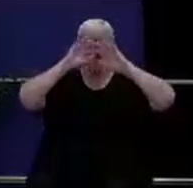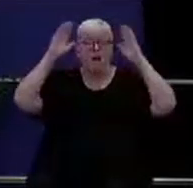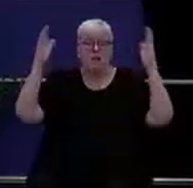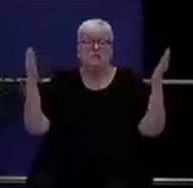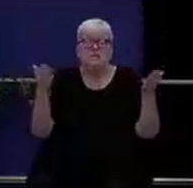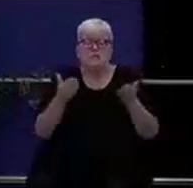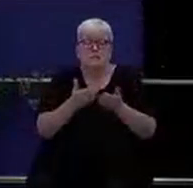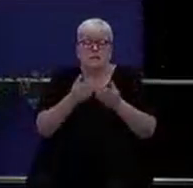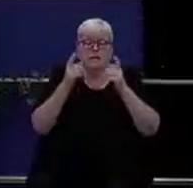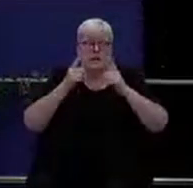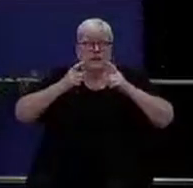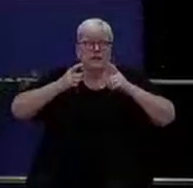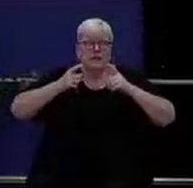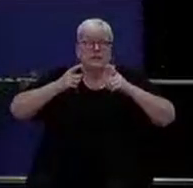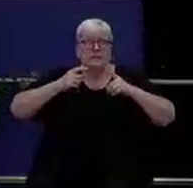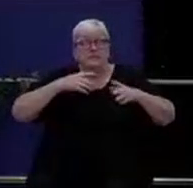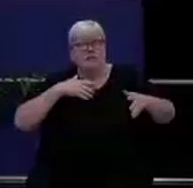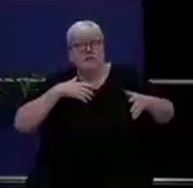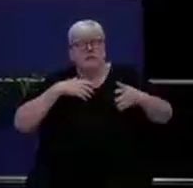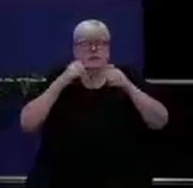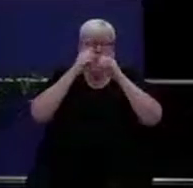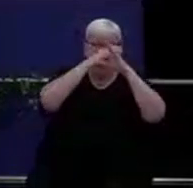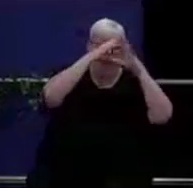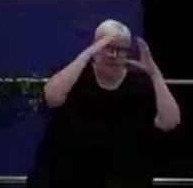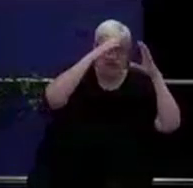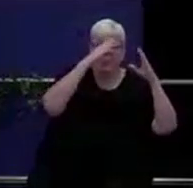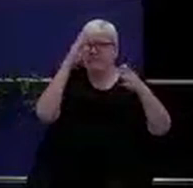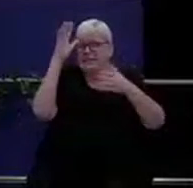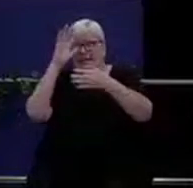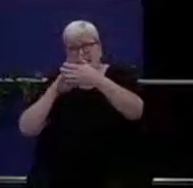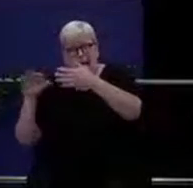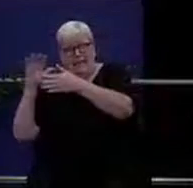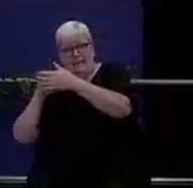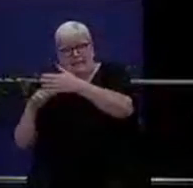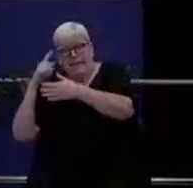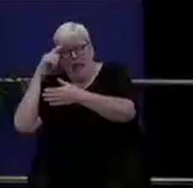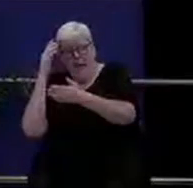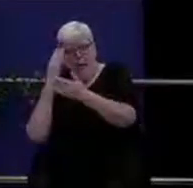of moving between images and text, I actually think that